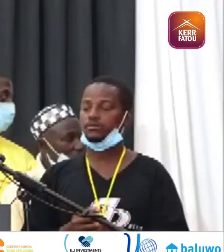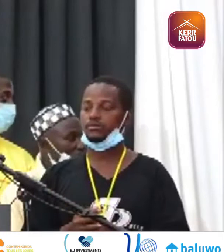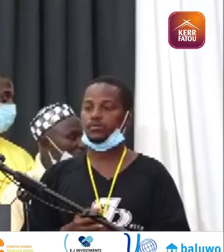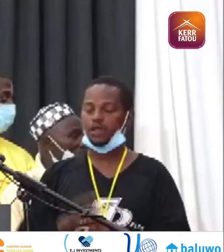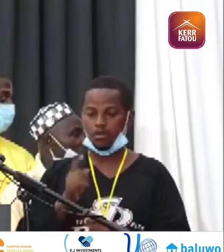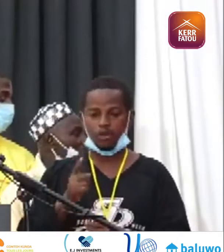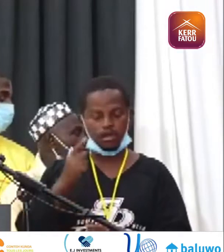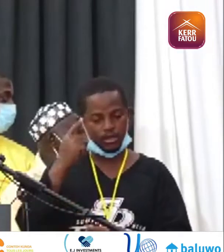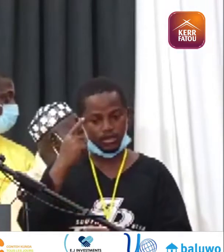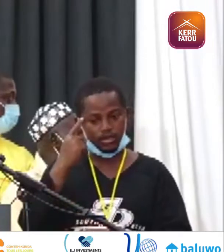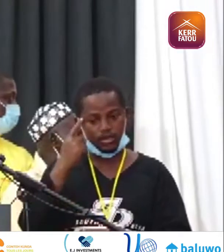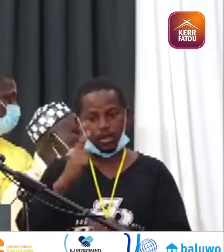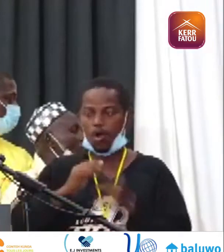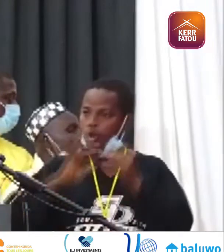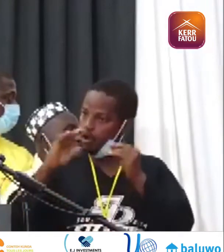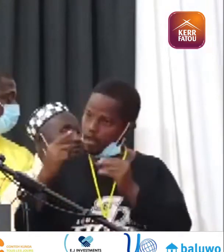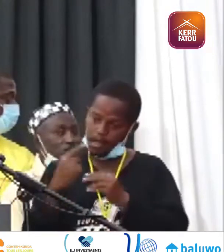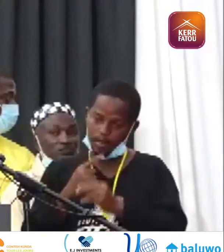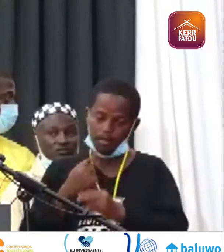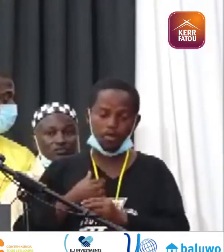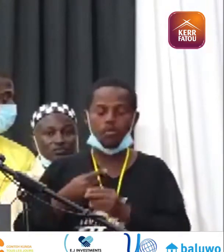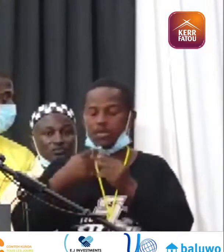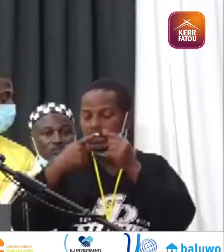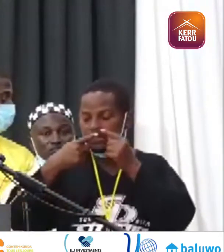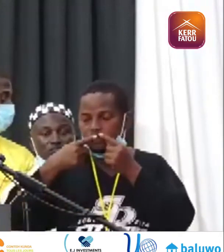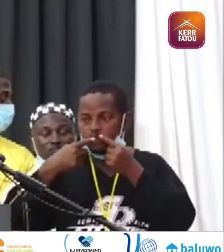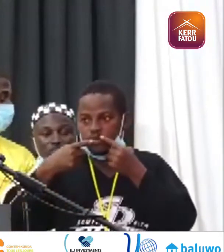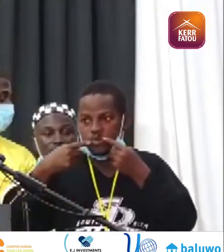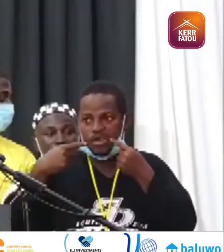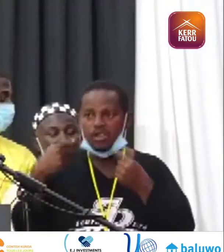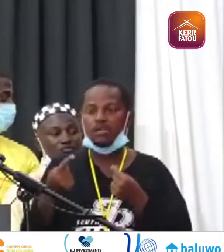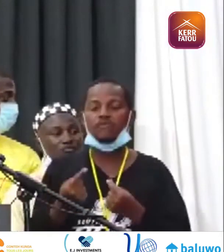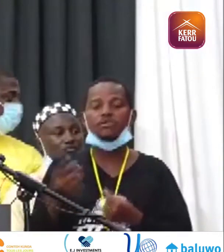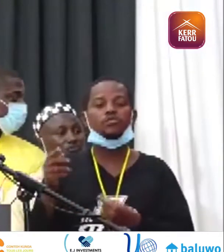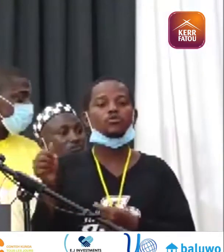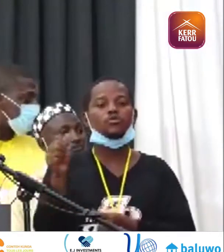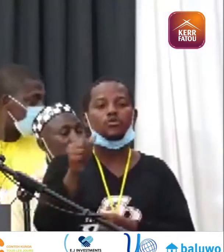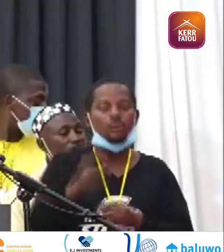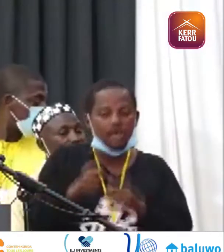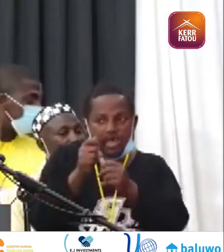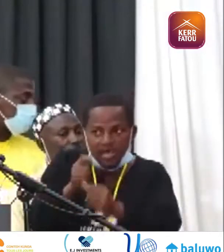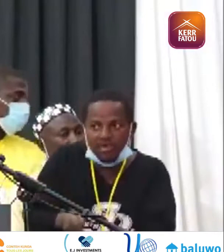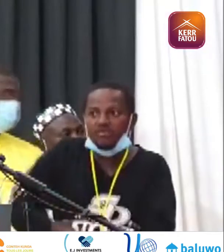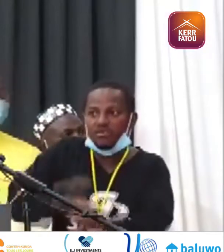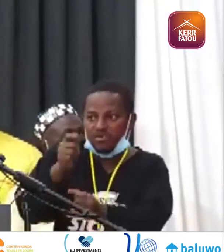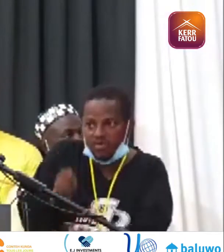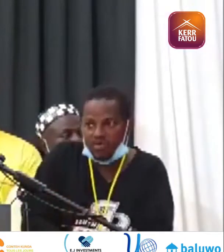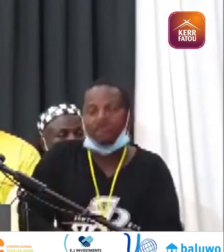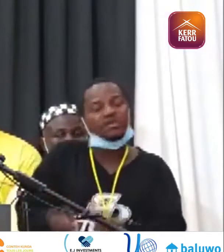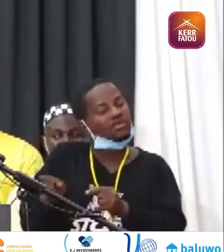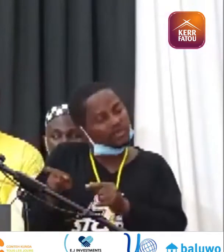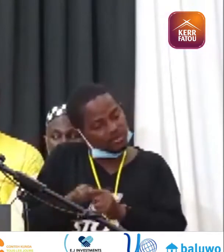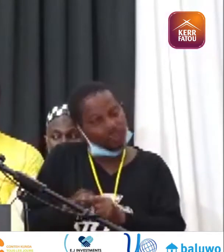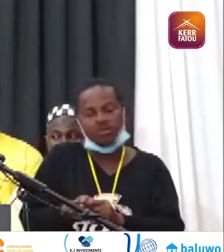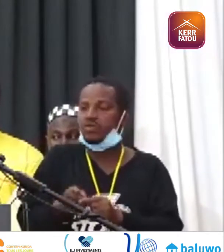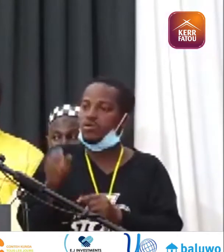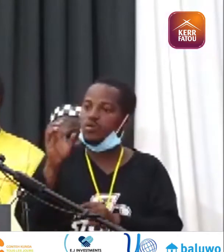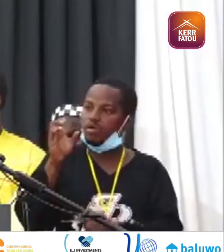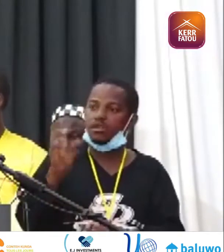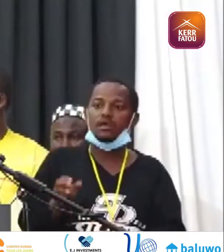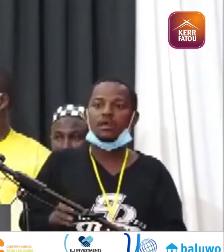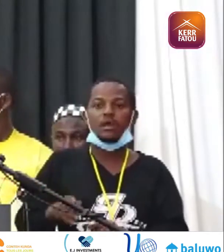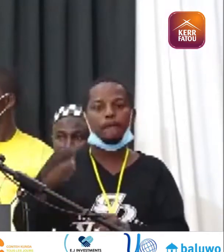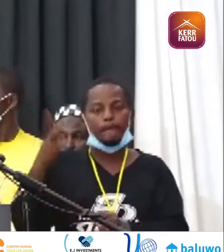think all Gambians will smile, even those in the agricultural fields around the country,